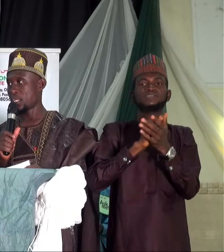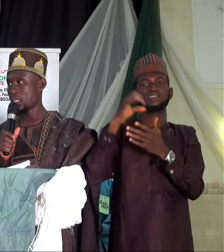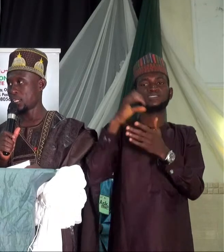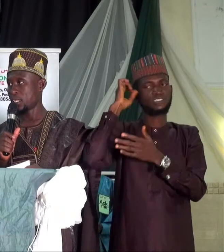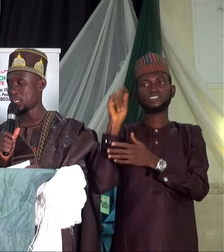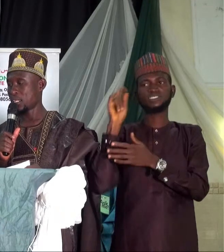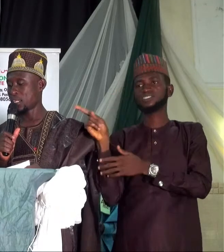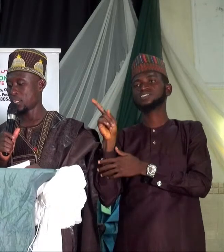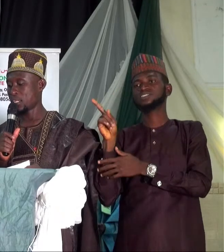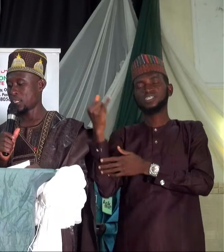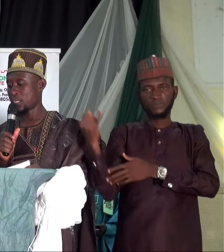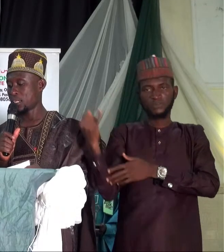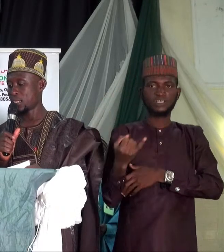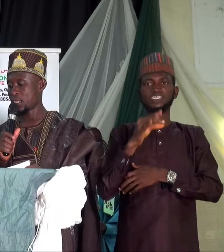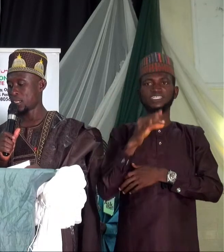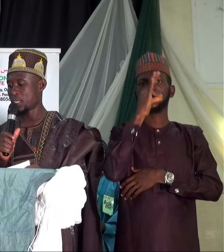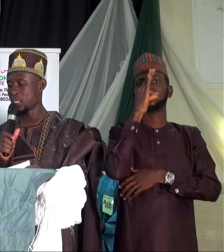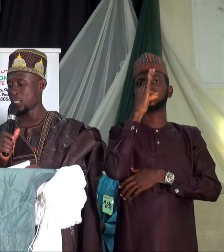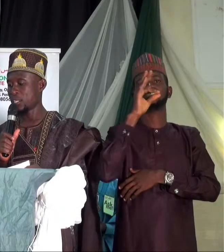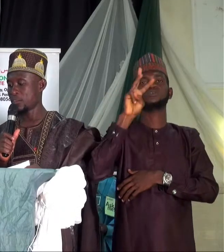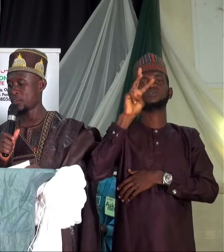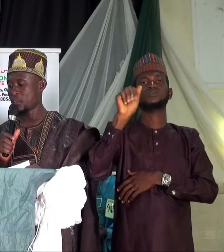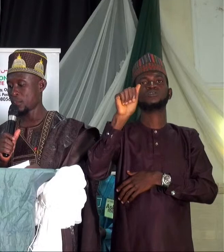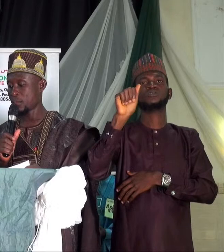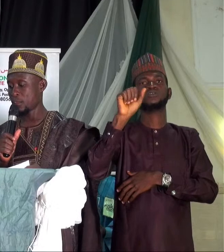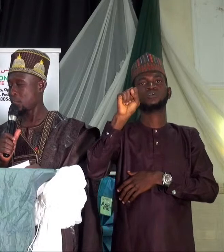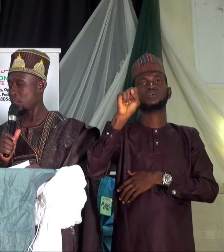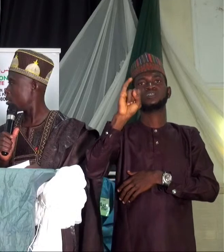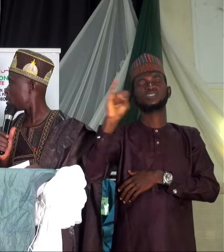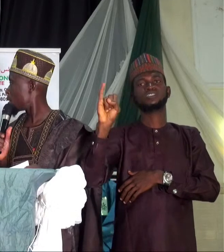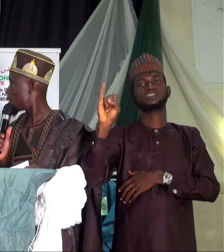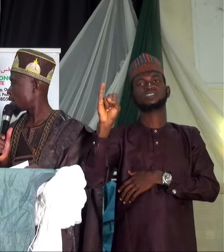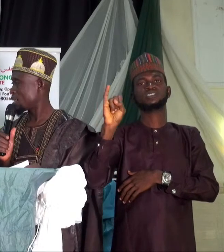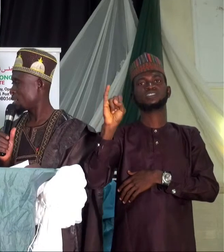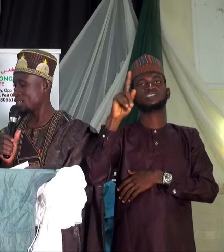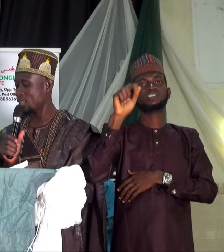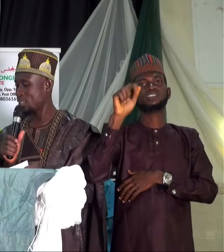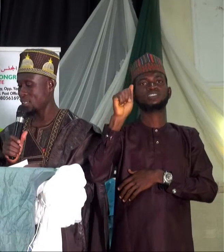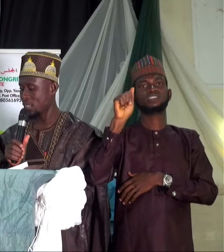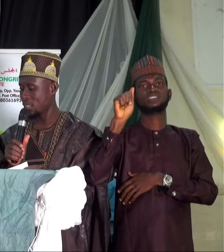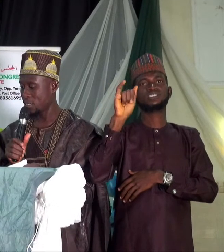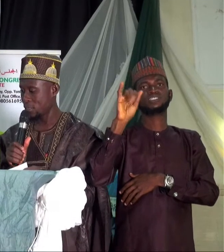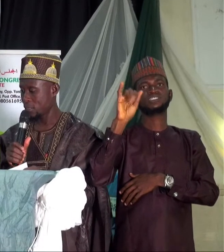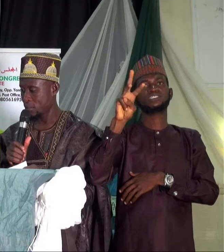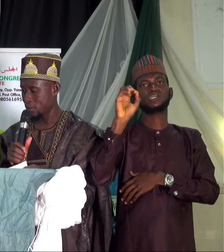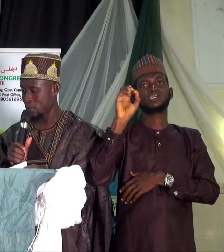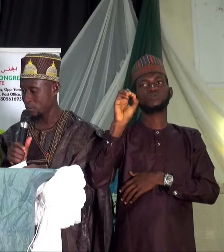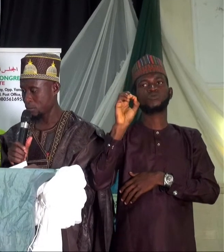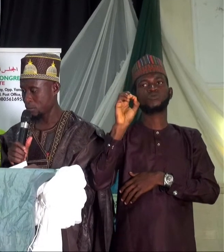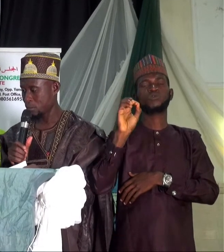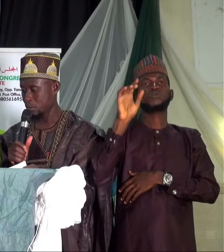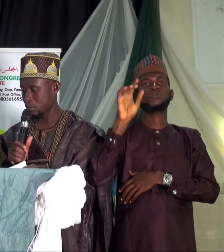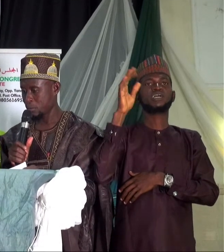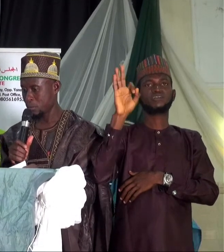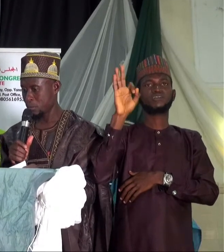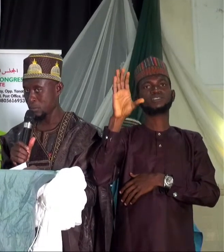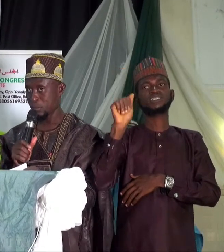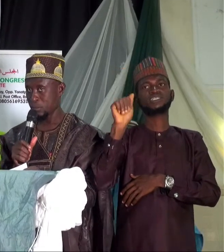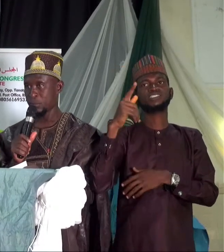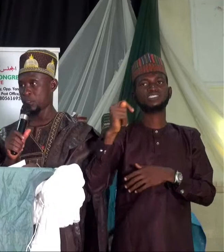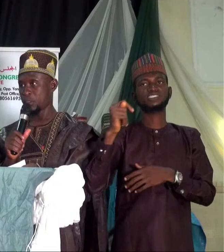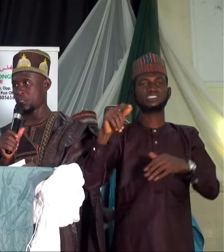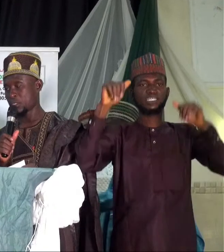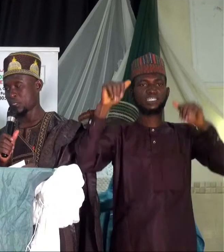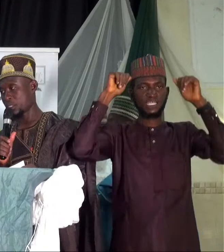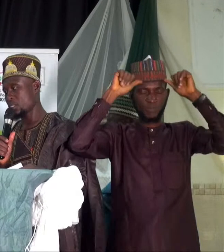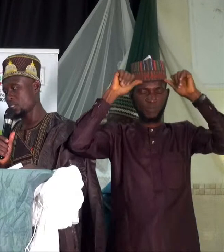Al-Haj Abuwase Taiwo Bangbala FCA, the Amir of the Muslim Congress National